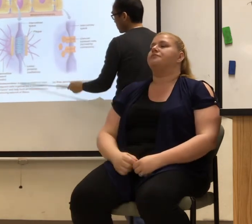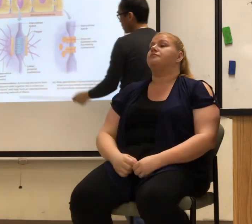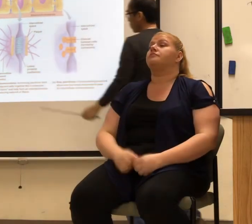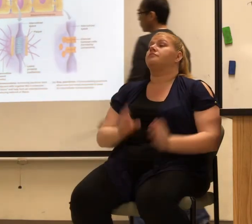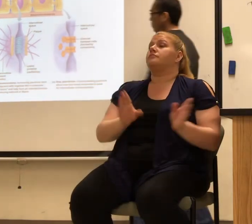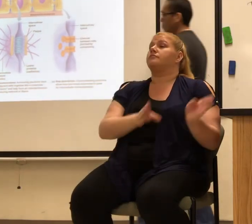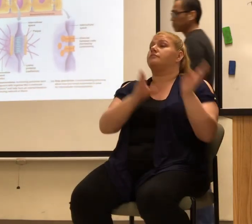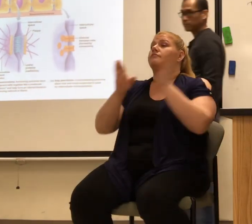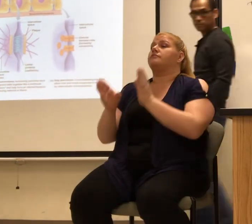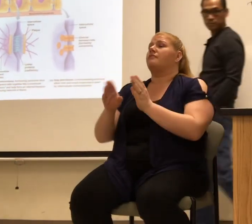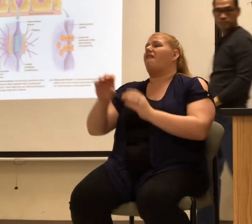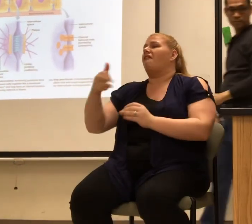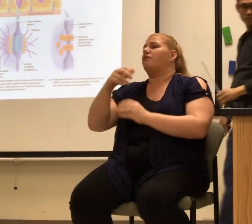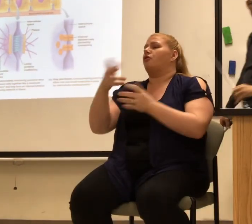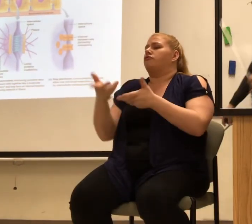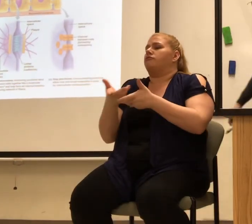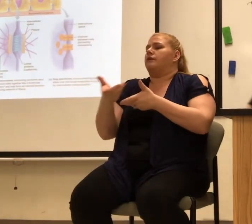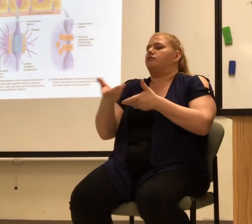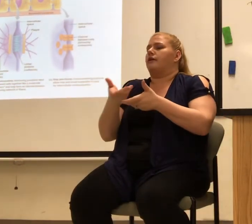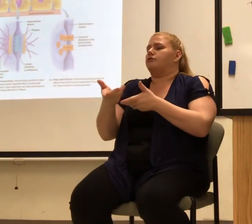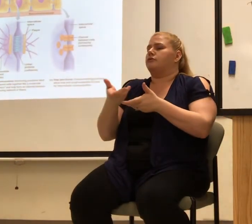the desmosome.